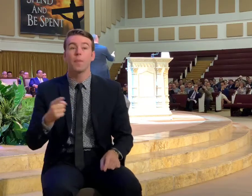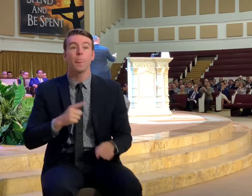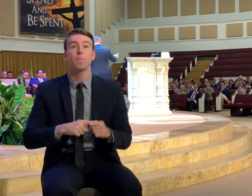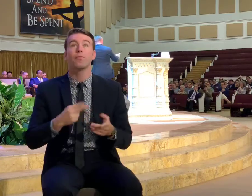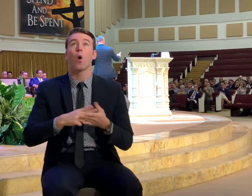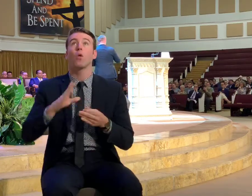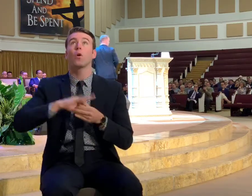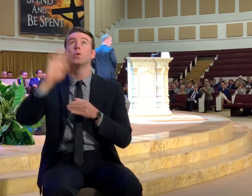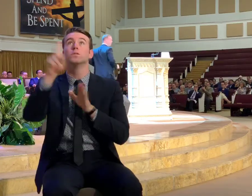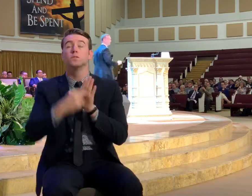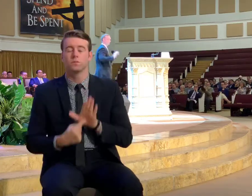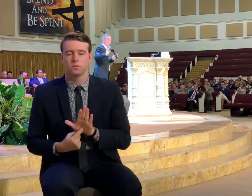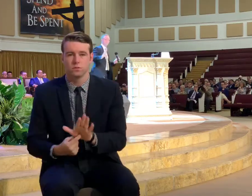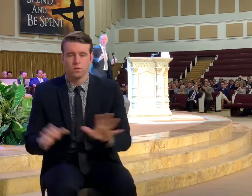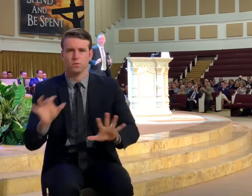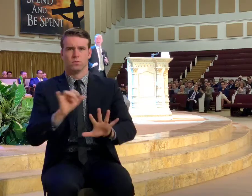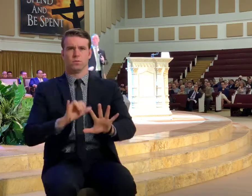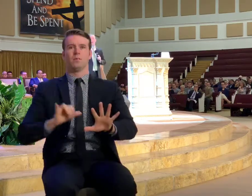see the Holy Ghost inside you,